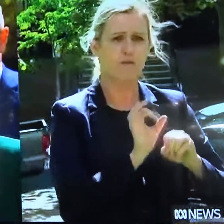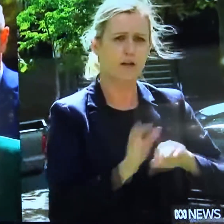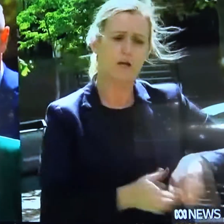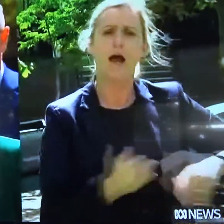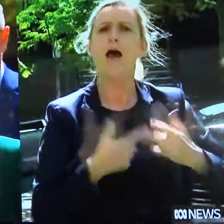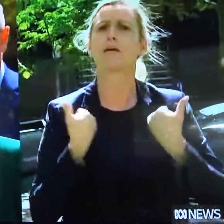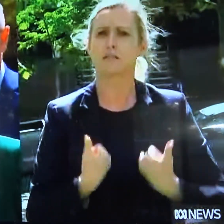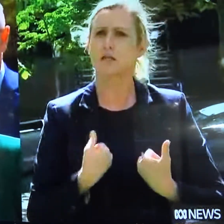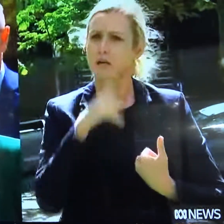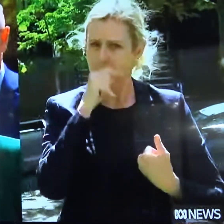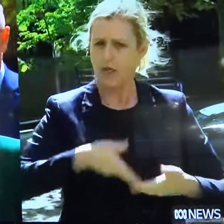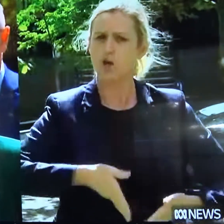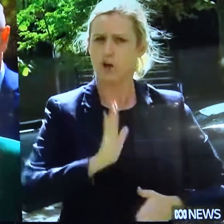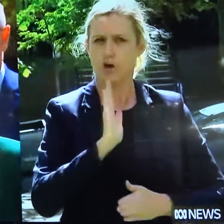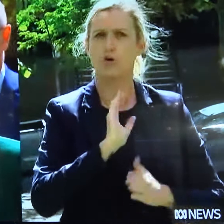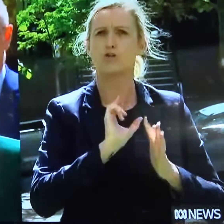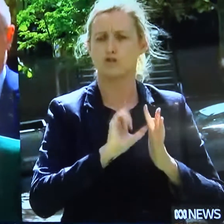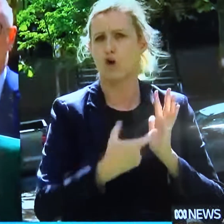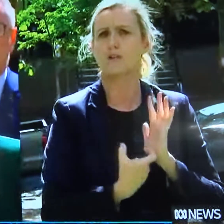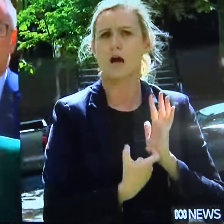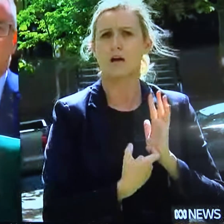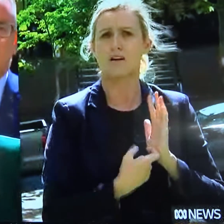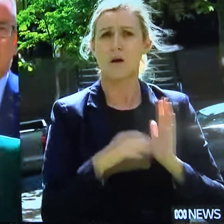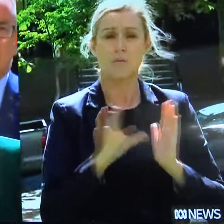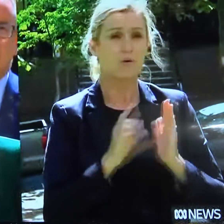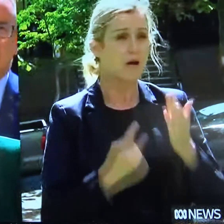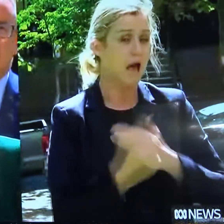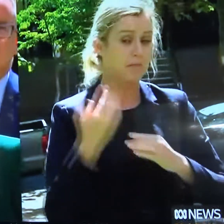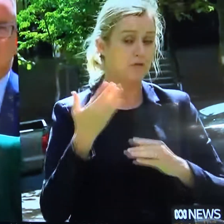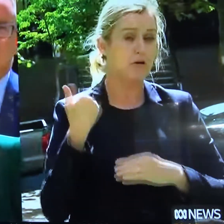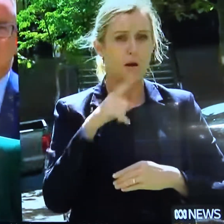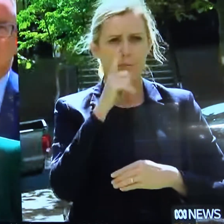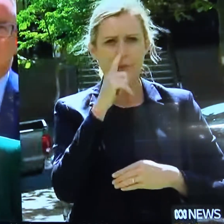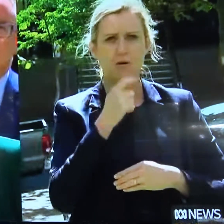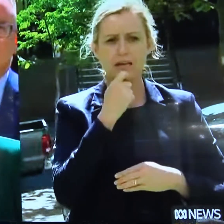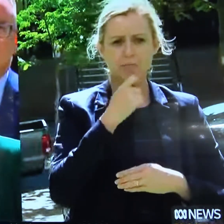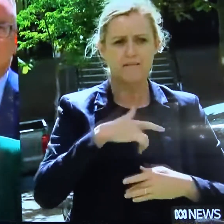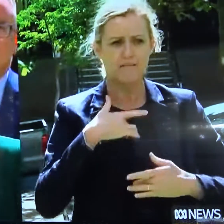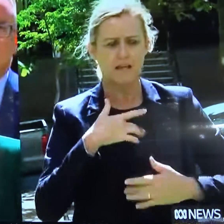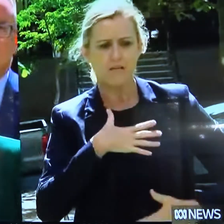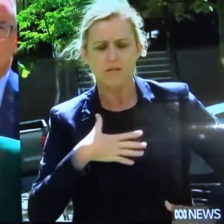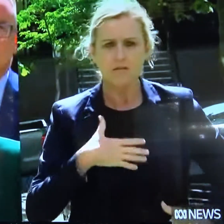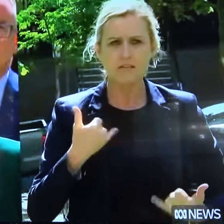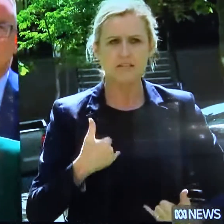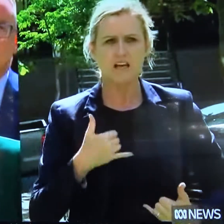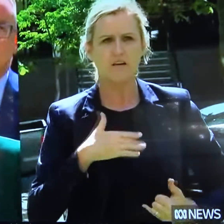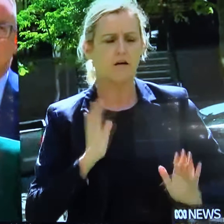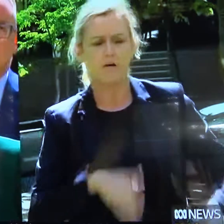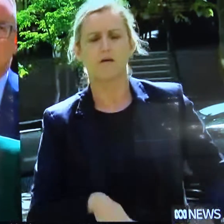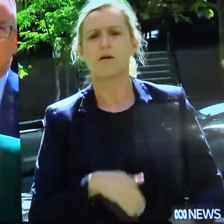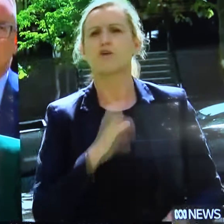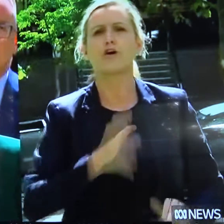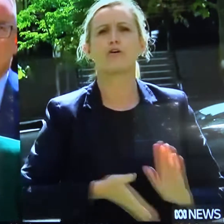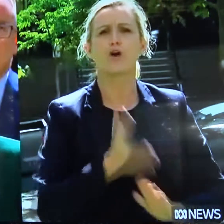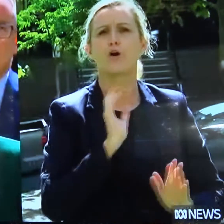will elaborate on this point, but it's been noticed that less people are going to their GPs and less people are going to hospitals when they need